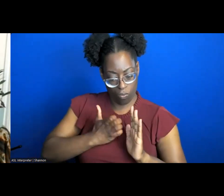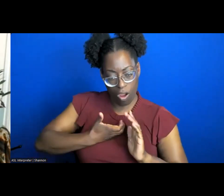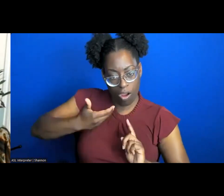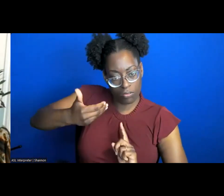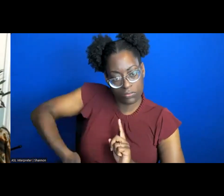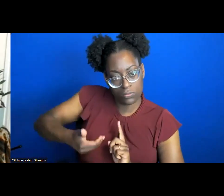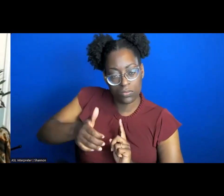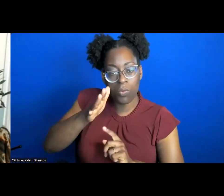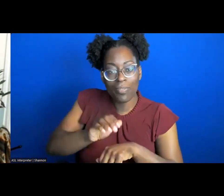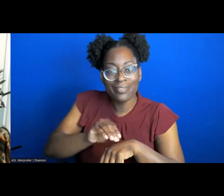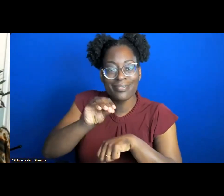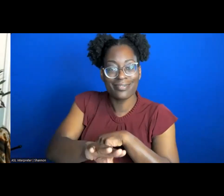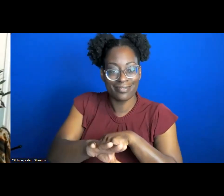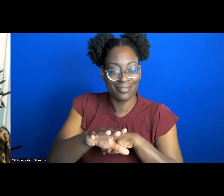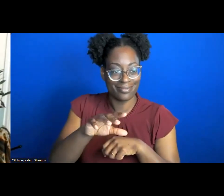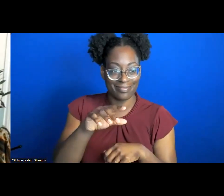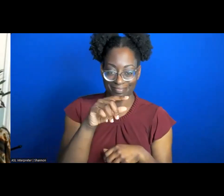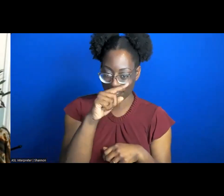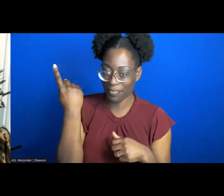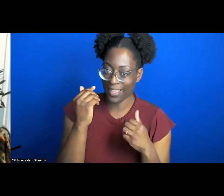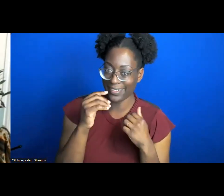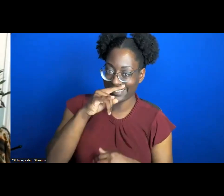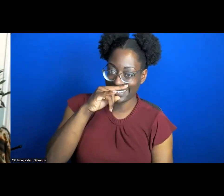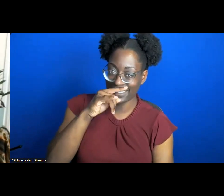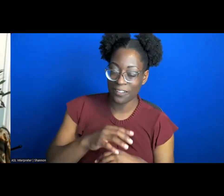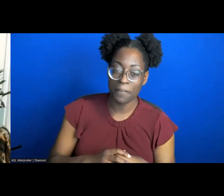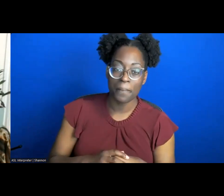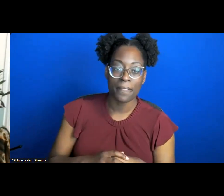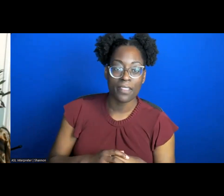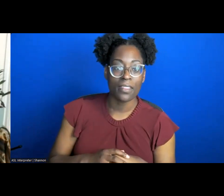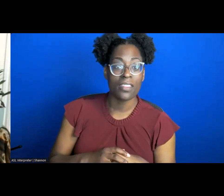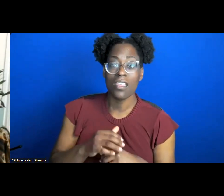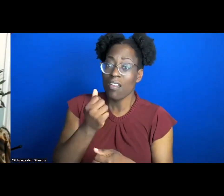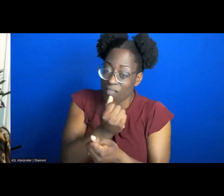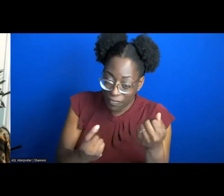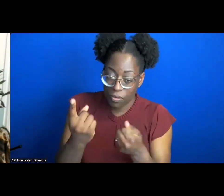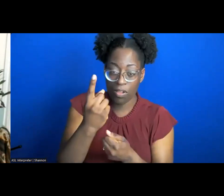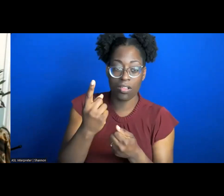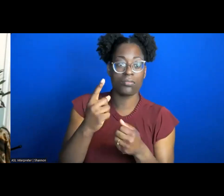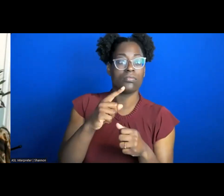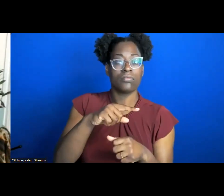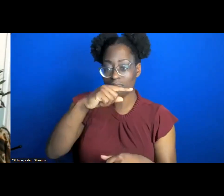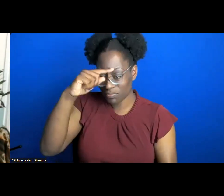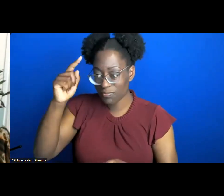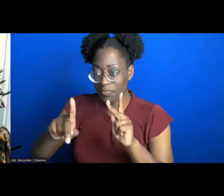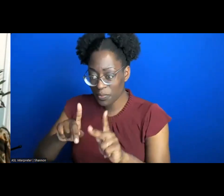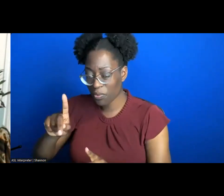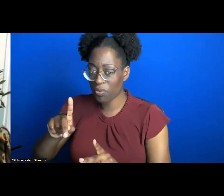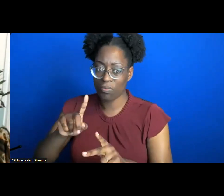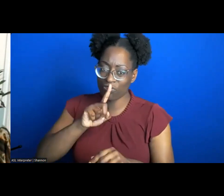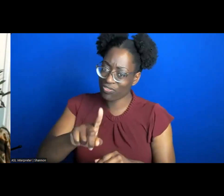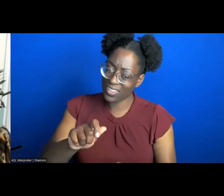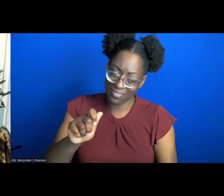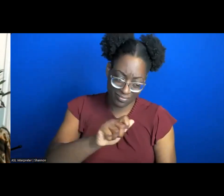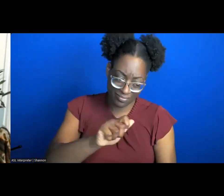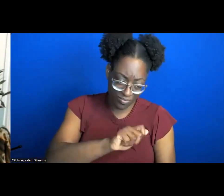in general means that everyone, including Black people, understand that our joy, our peace, our play, and